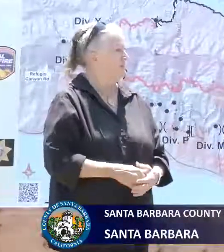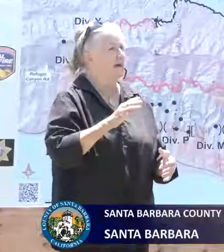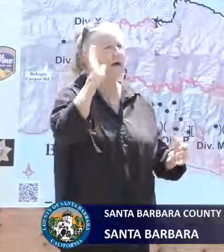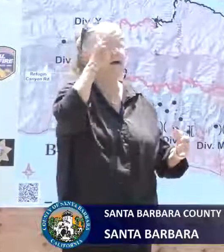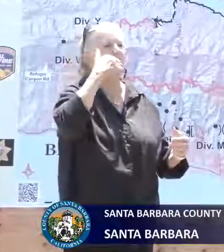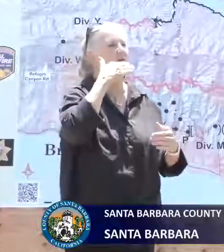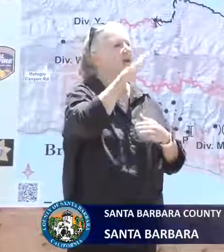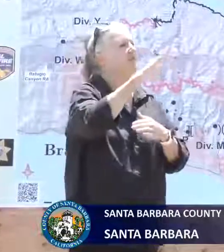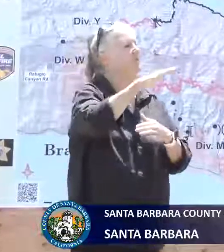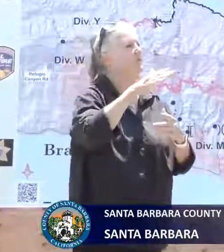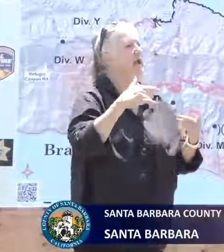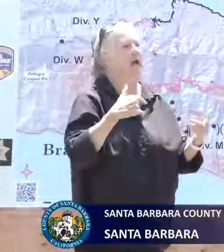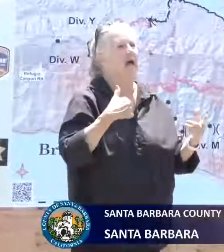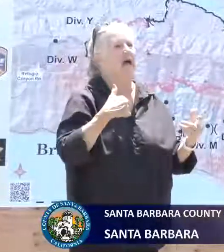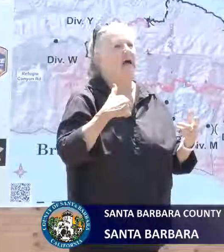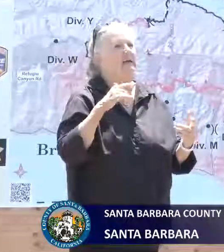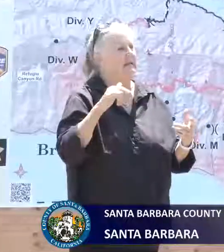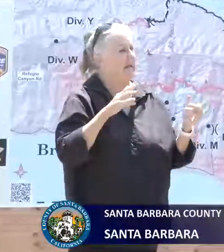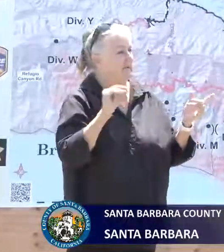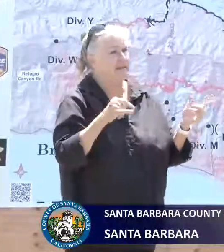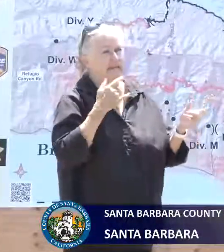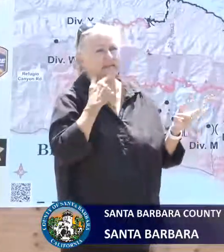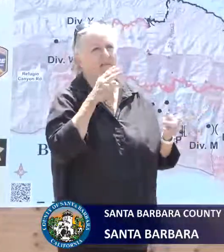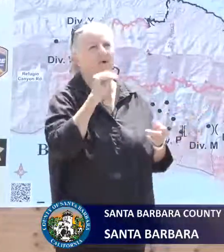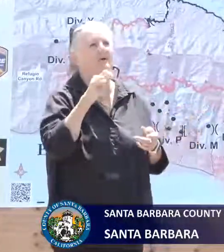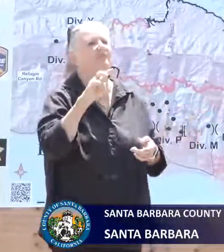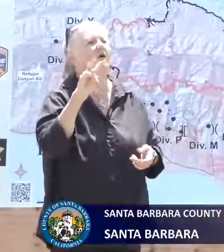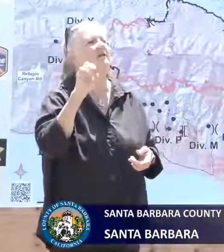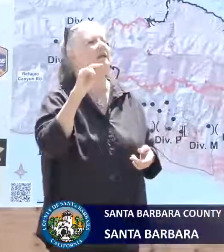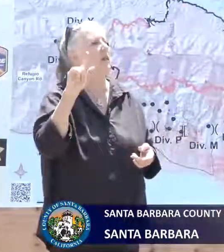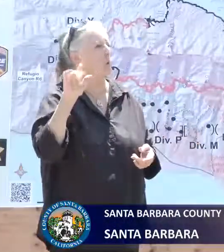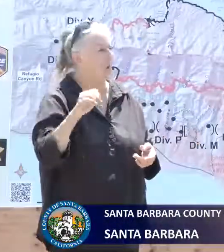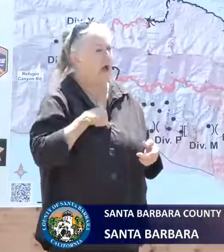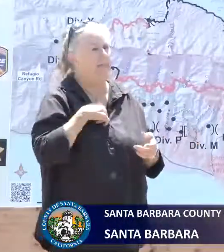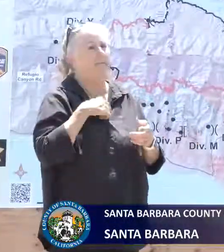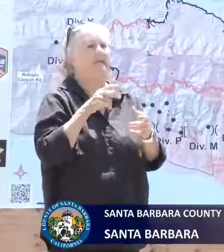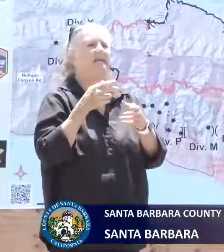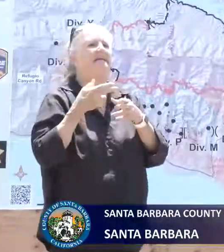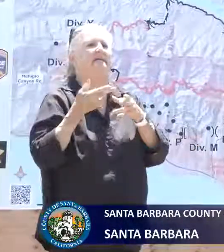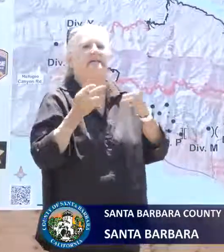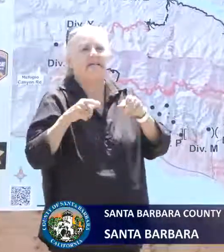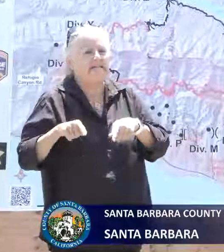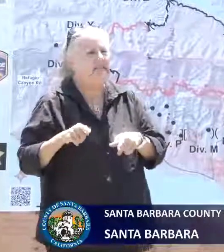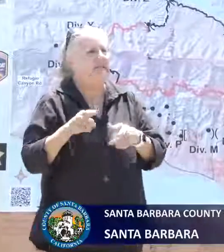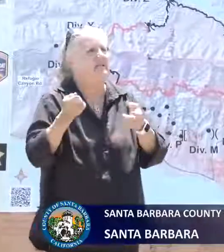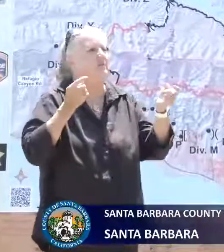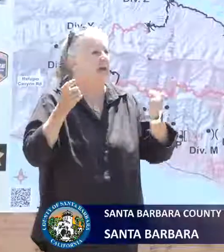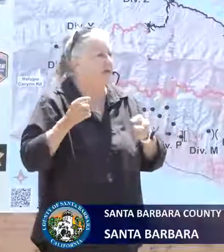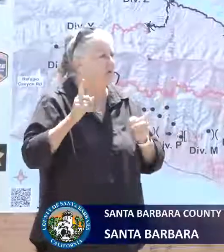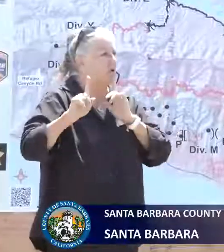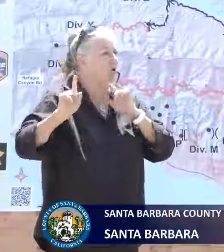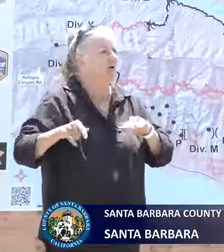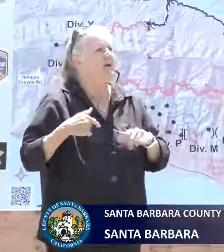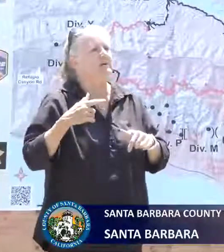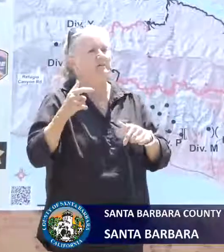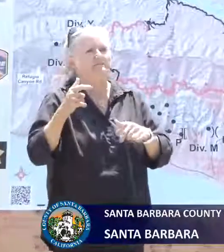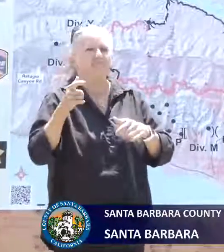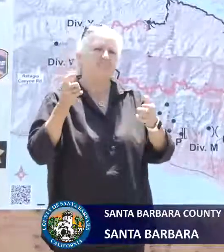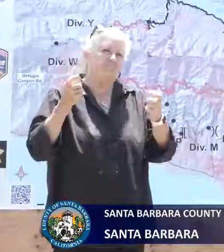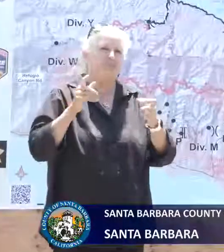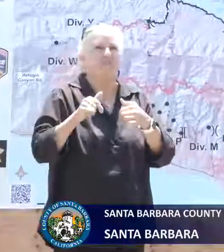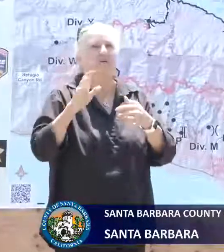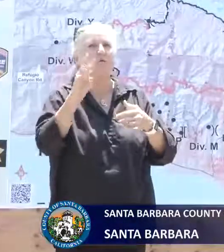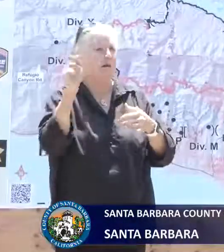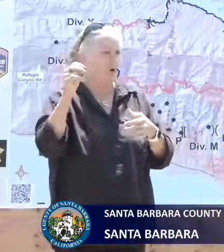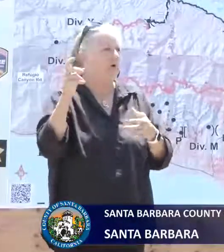Hi, good afternoon. Like Mike said, my name is Mark Von Tillo. I'm the Incident Commander for California Team 3 in charge of the Whittier incident. I'm